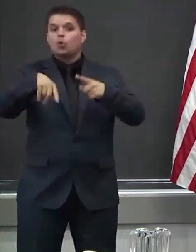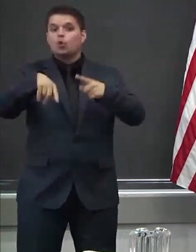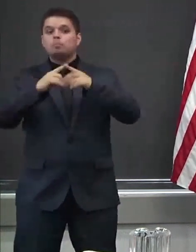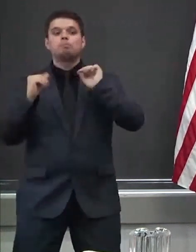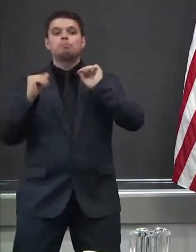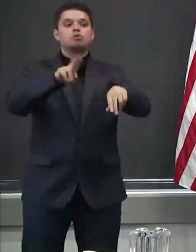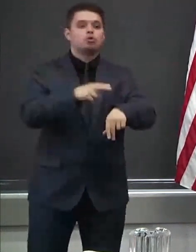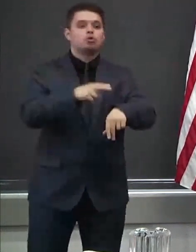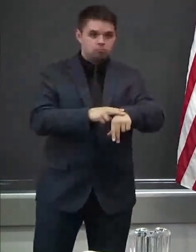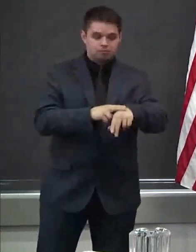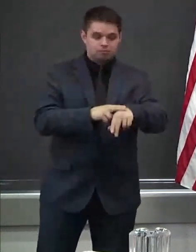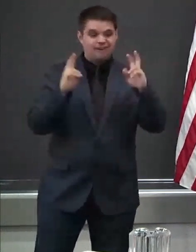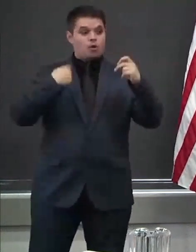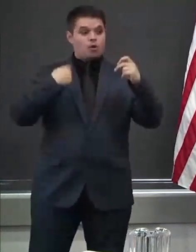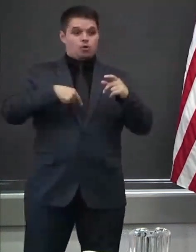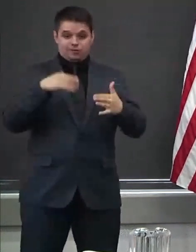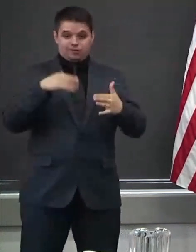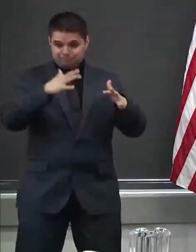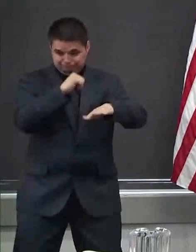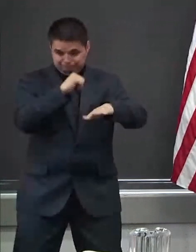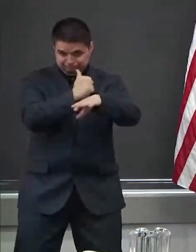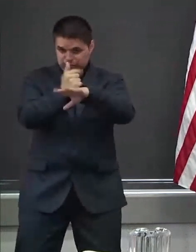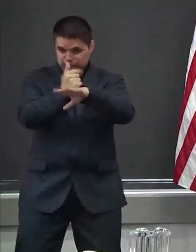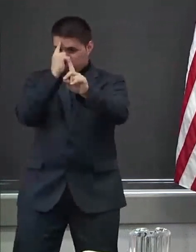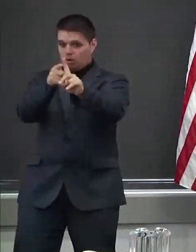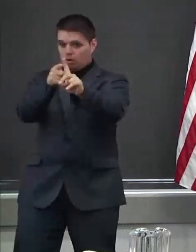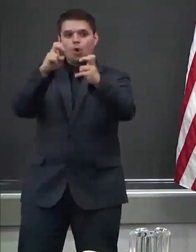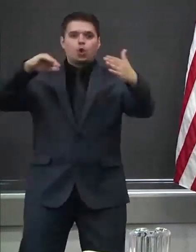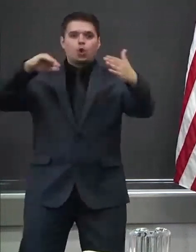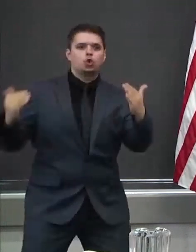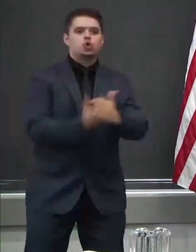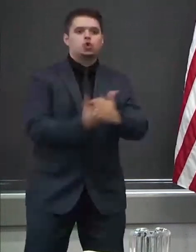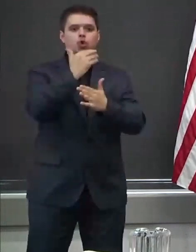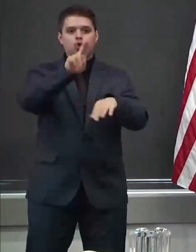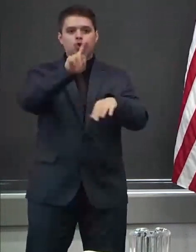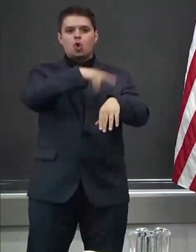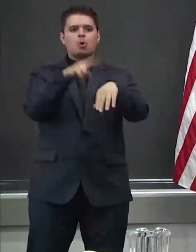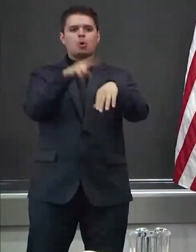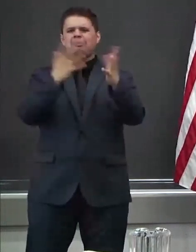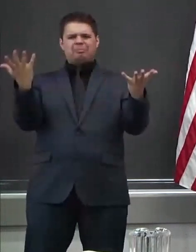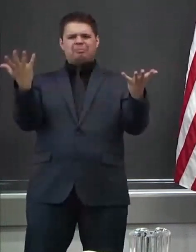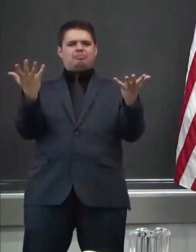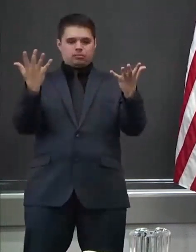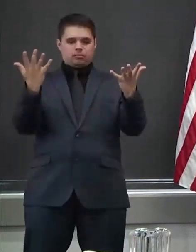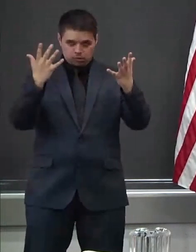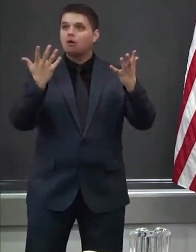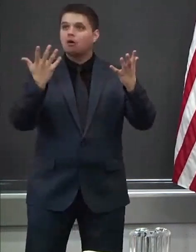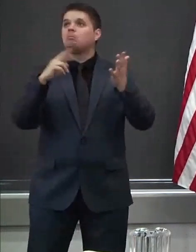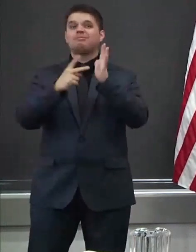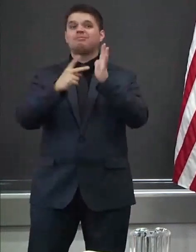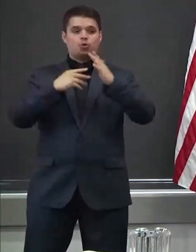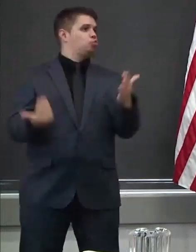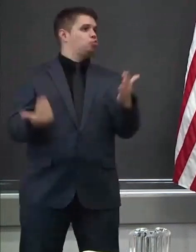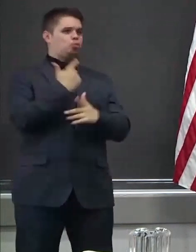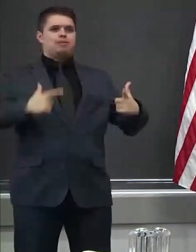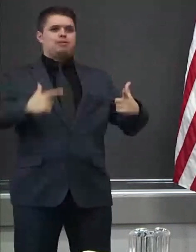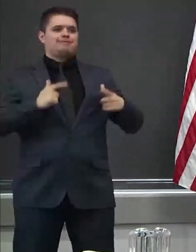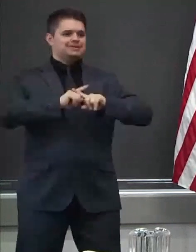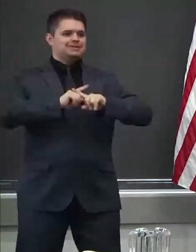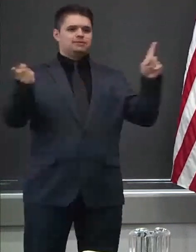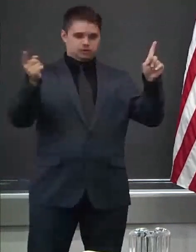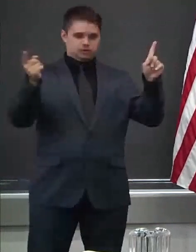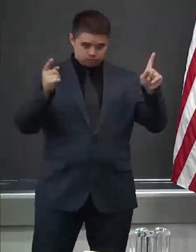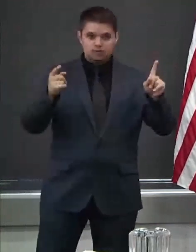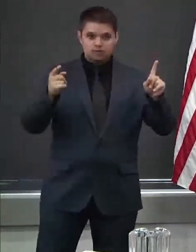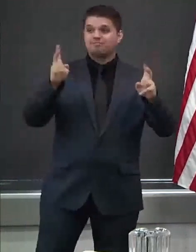normal. People all over the globe now understand that we will continue living with the threat of the virus until